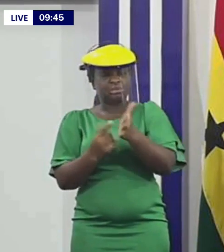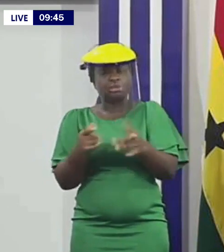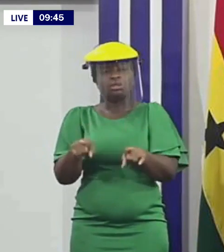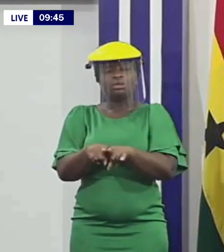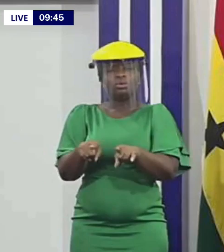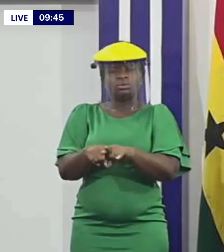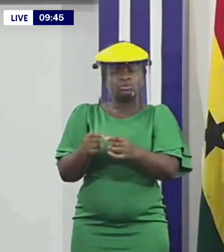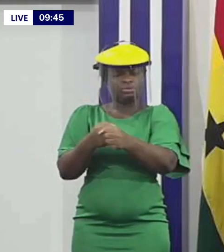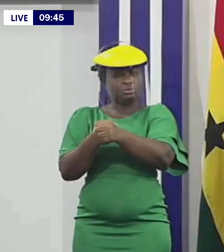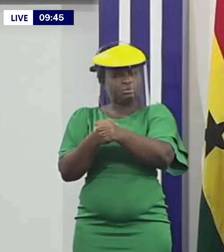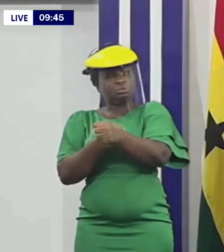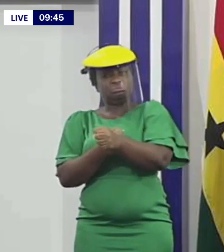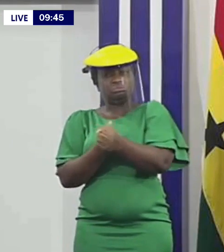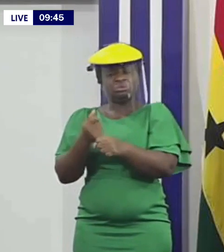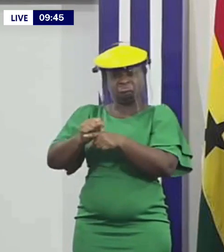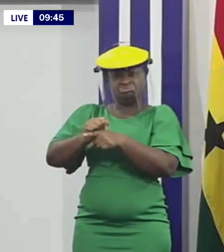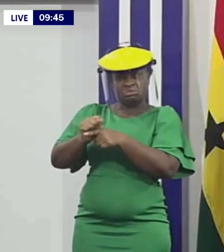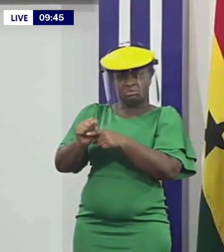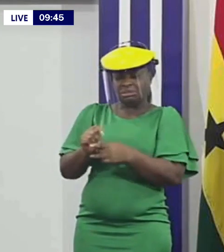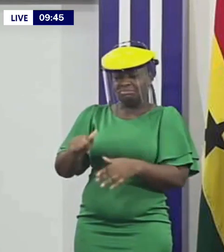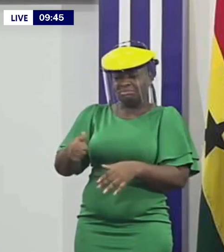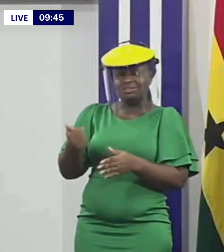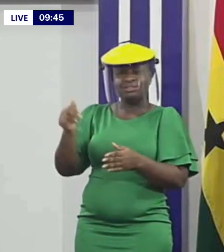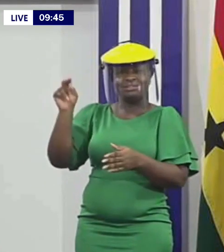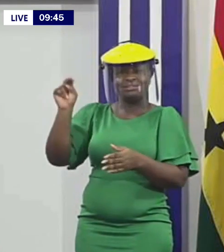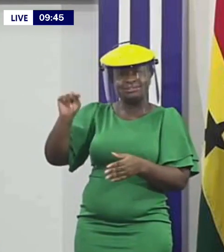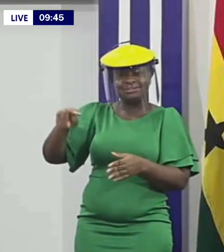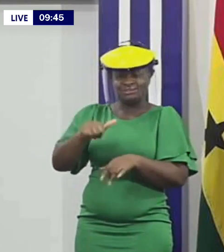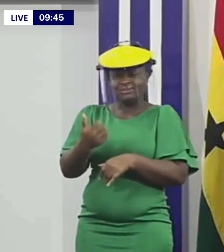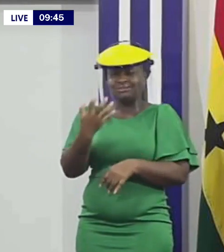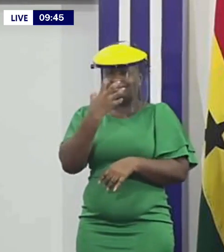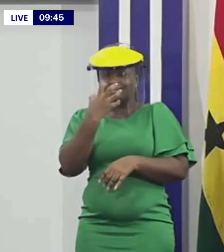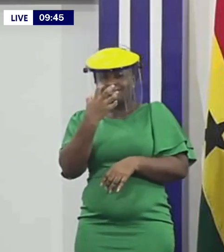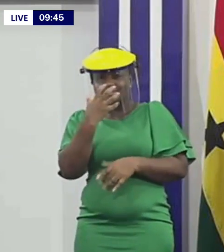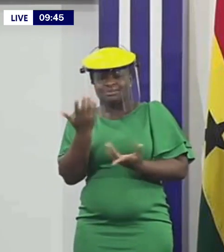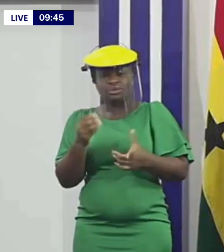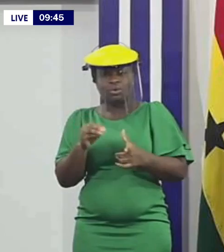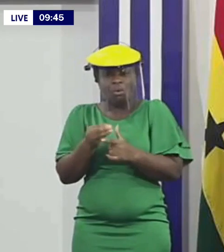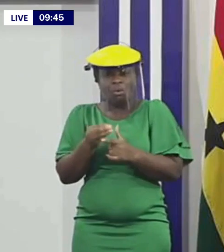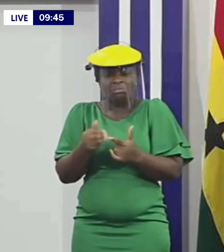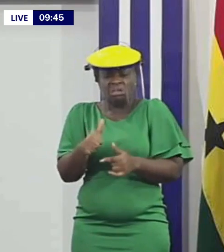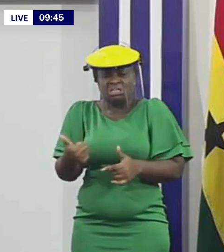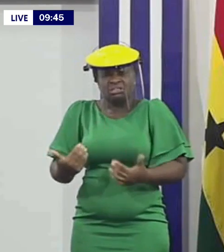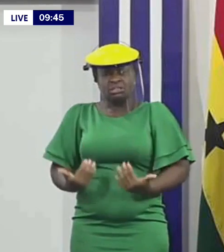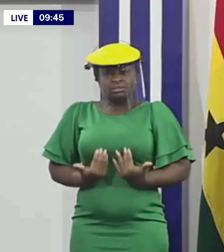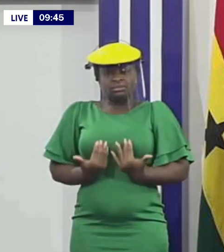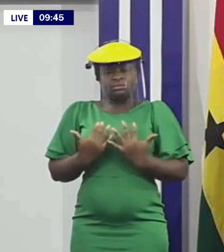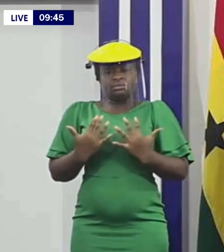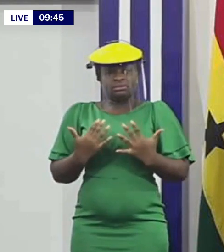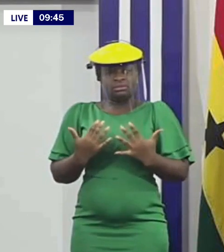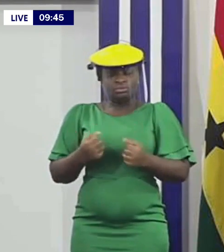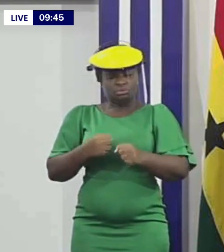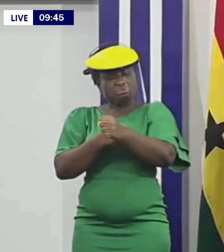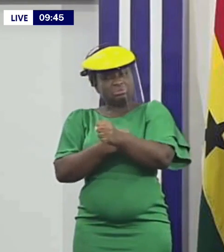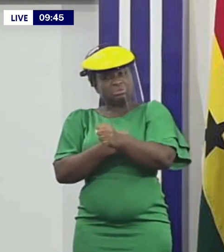also supportive treatment if they require any ventilation and other organ support to let this